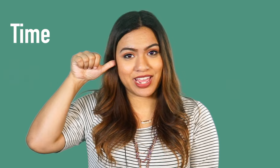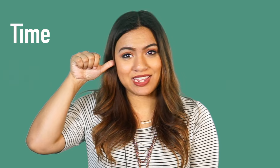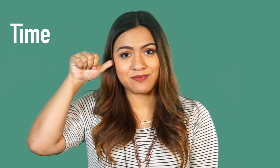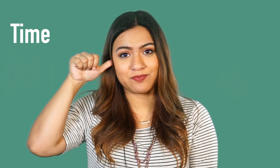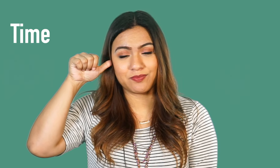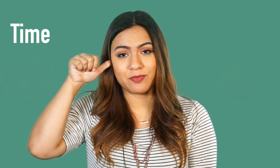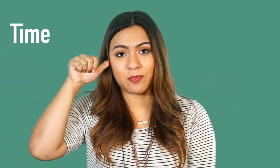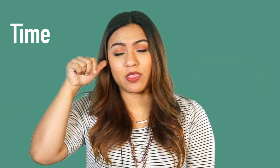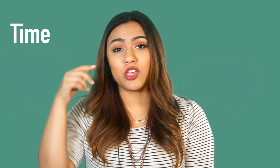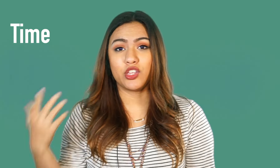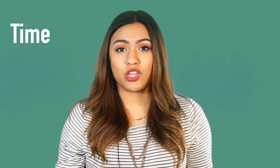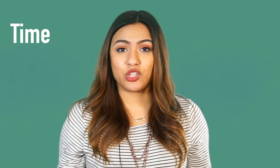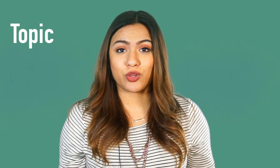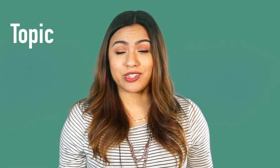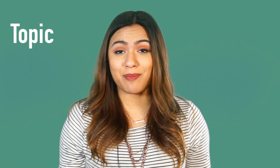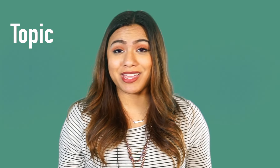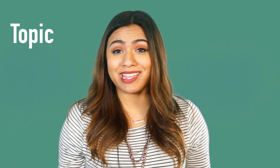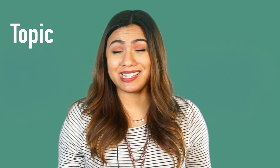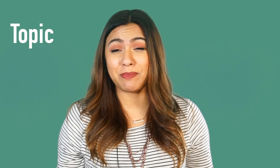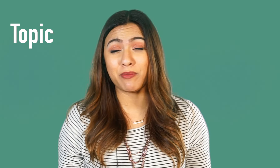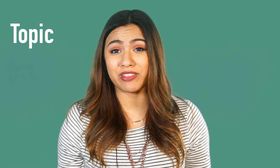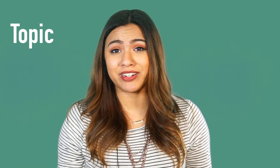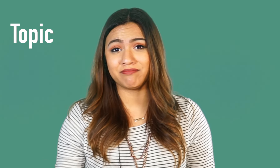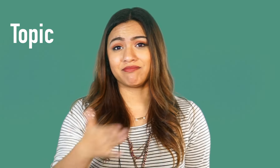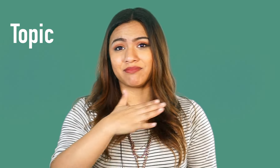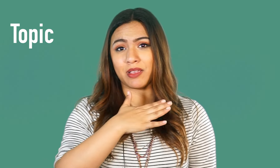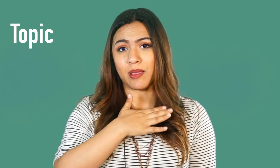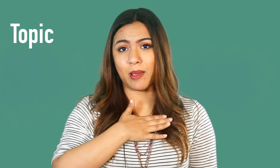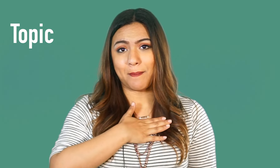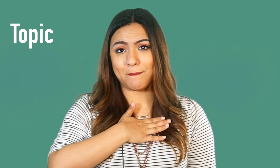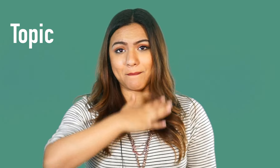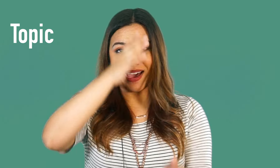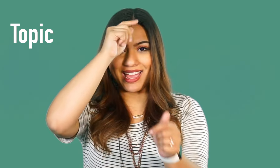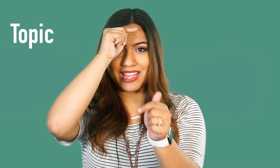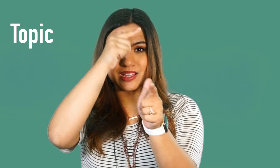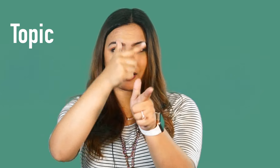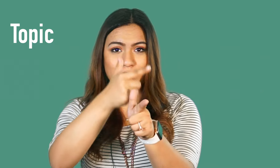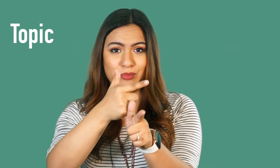Yesterday. Your topic is my brother. My